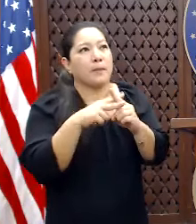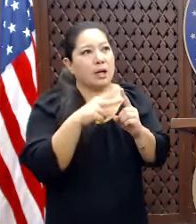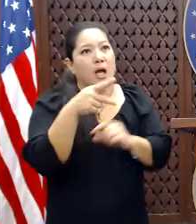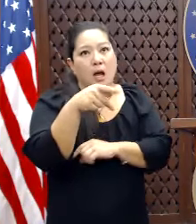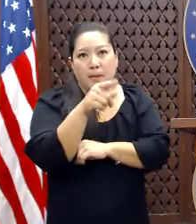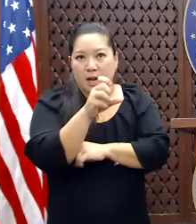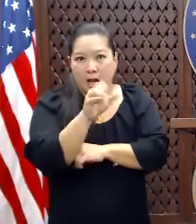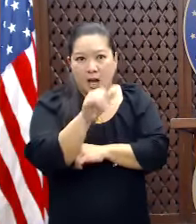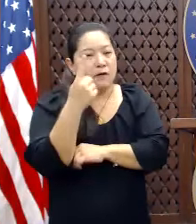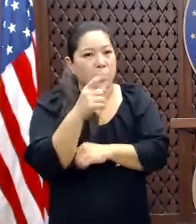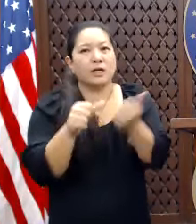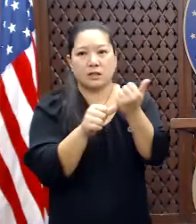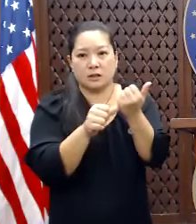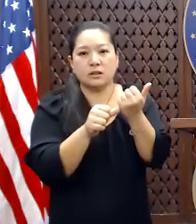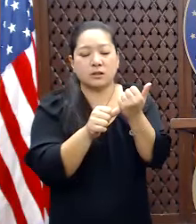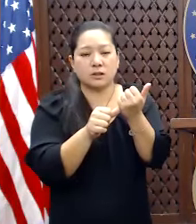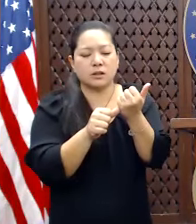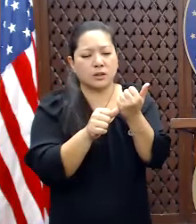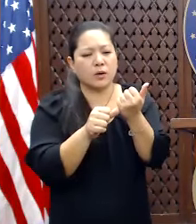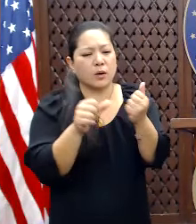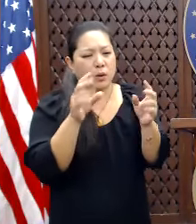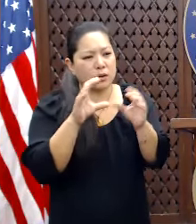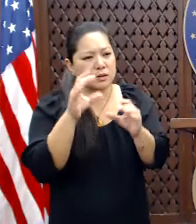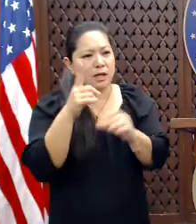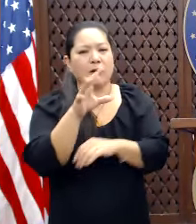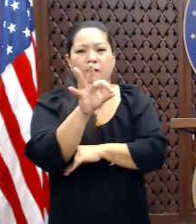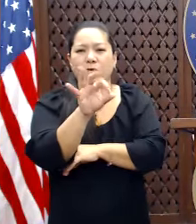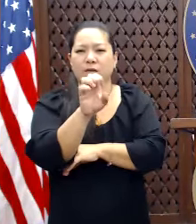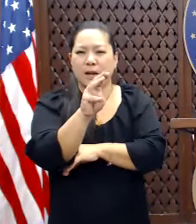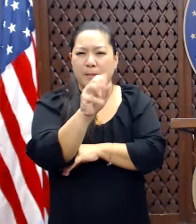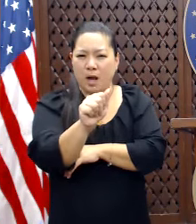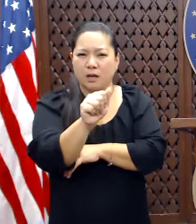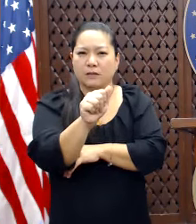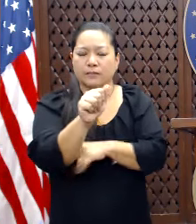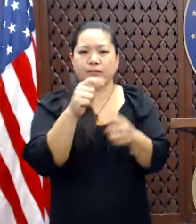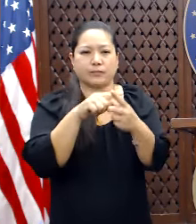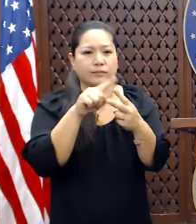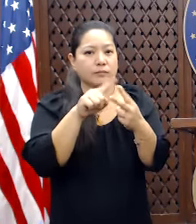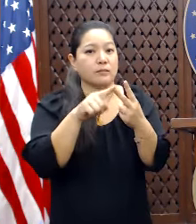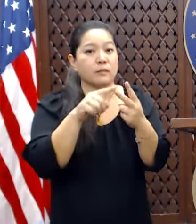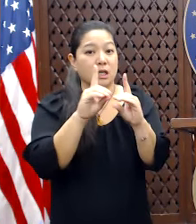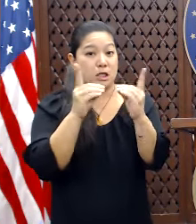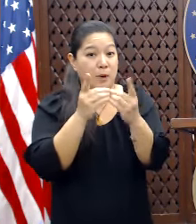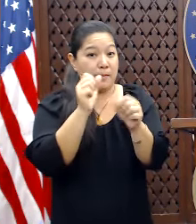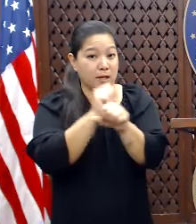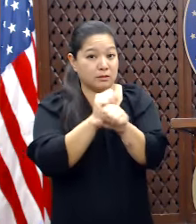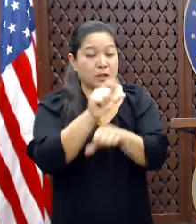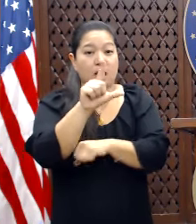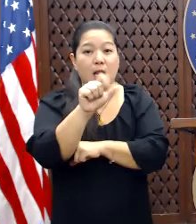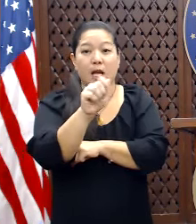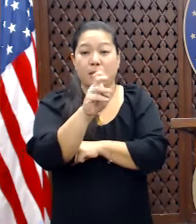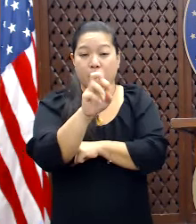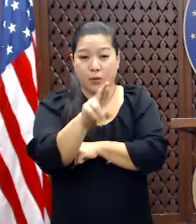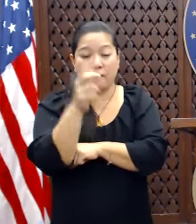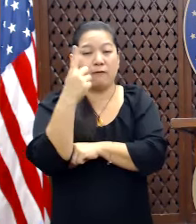looks like everything is going to go through FEMA and also the Department of Labor. So Dave Villasola, in terms of